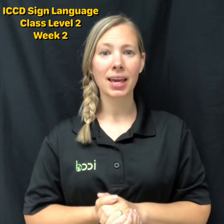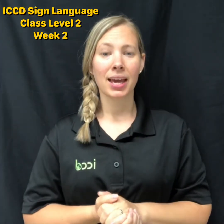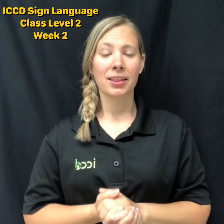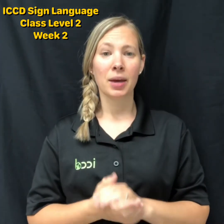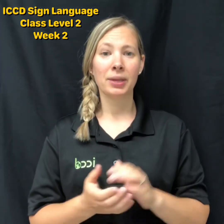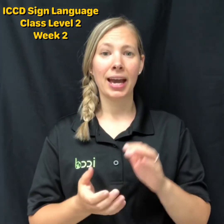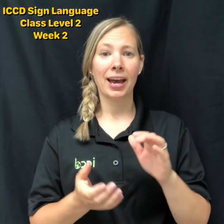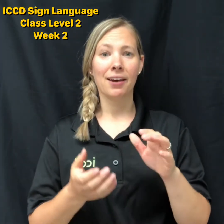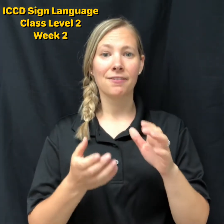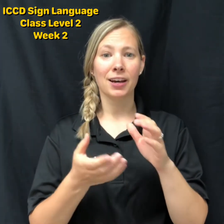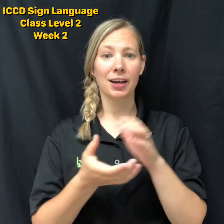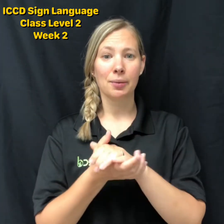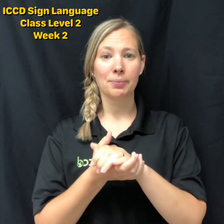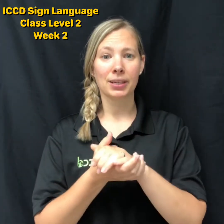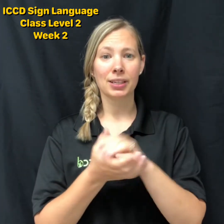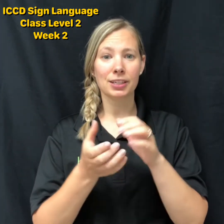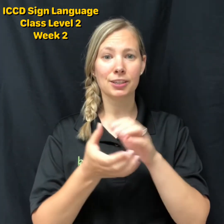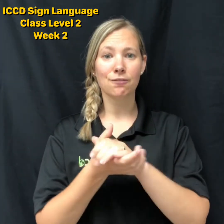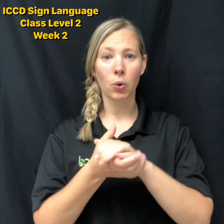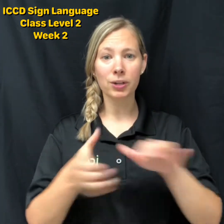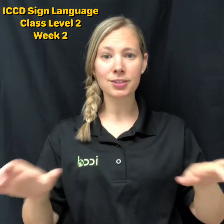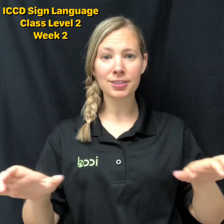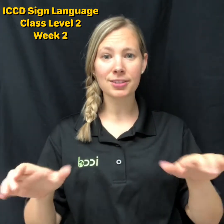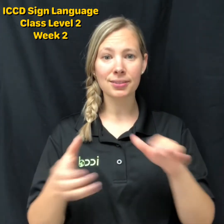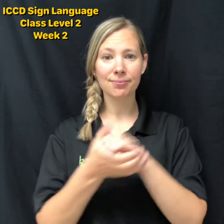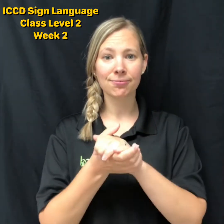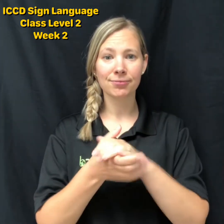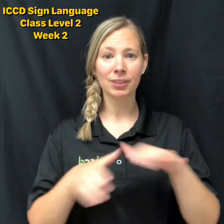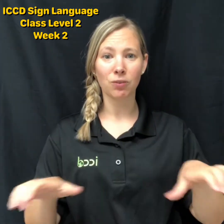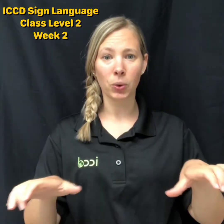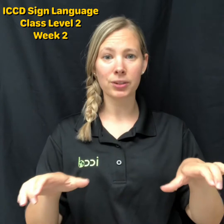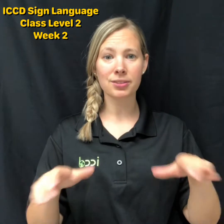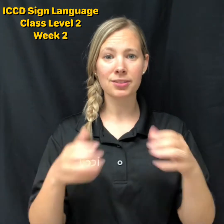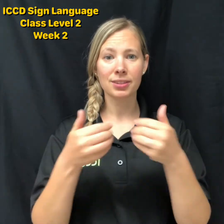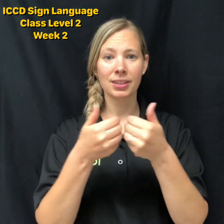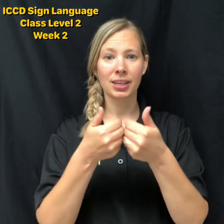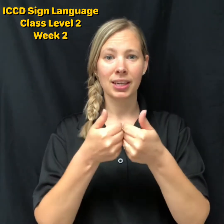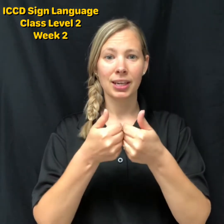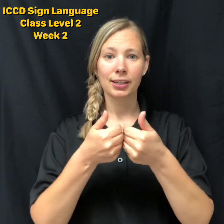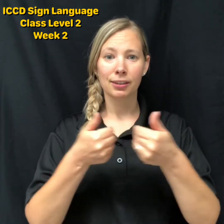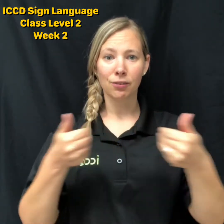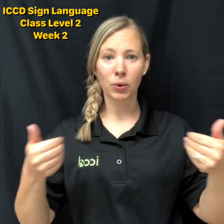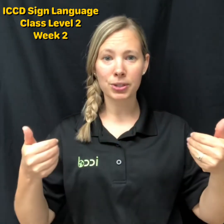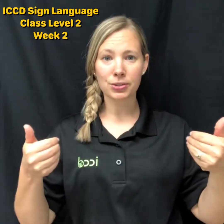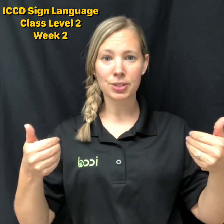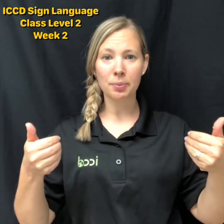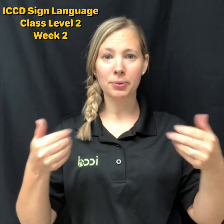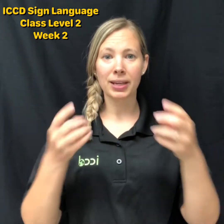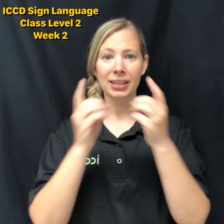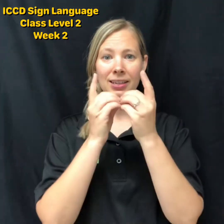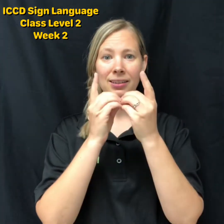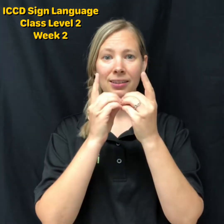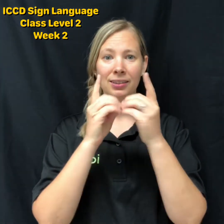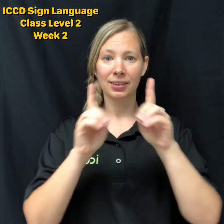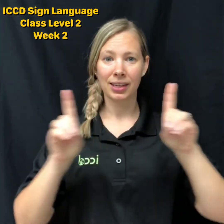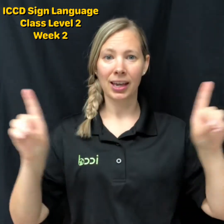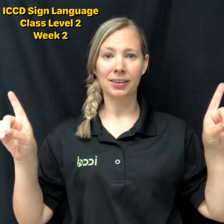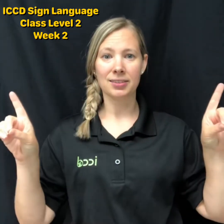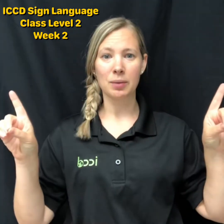Then we have divorced, divorced, divorced or separated, and the same sign